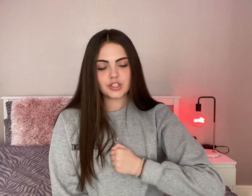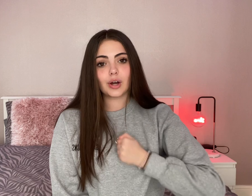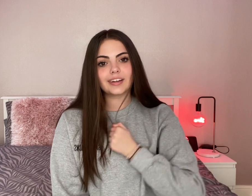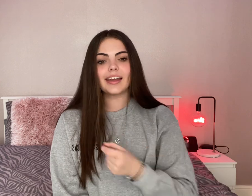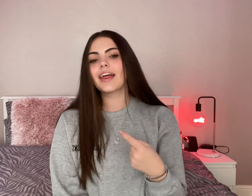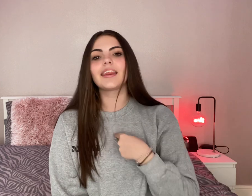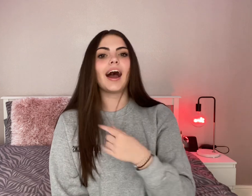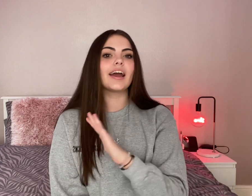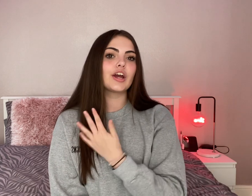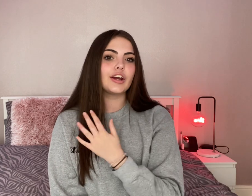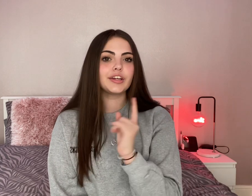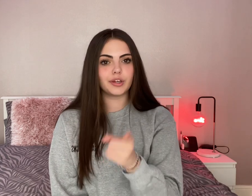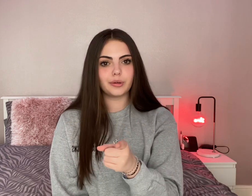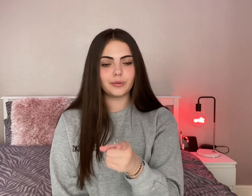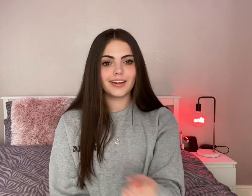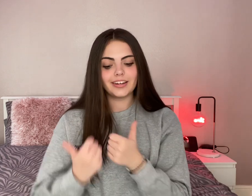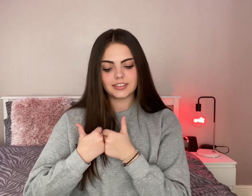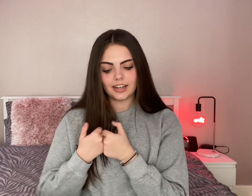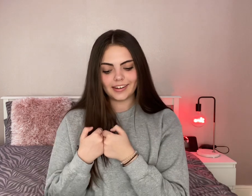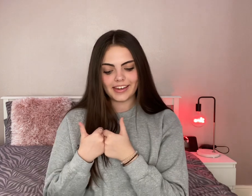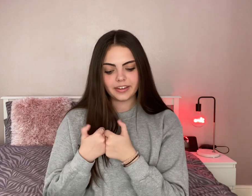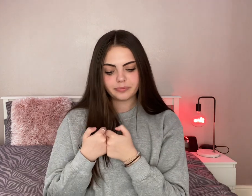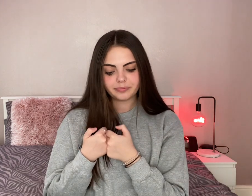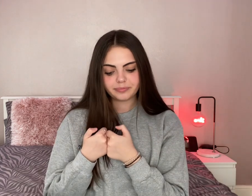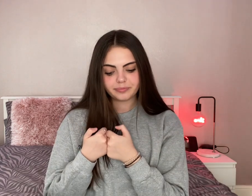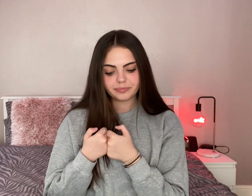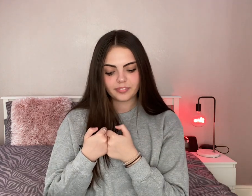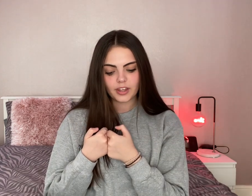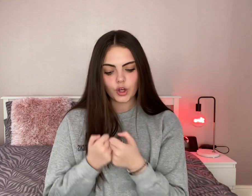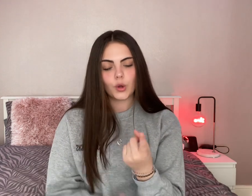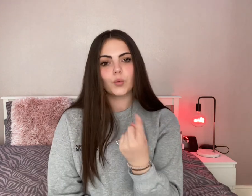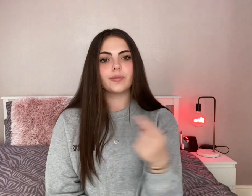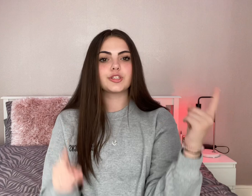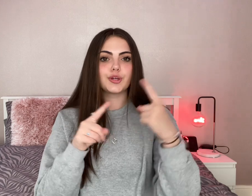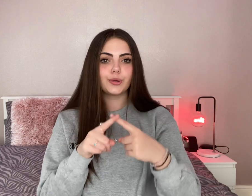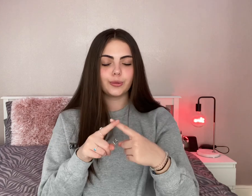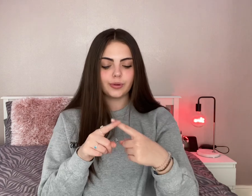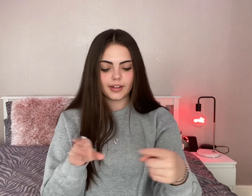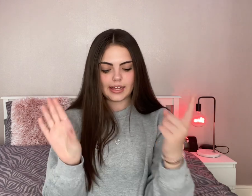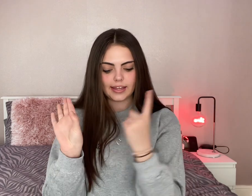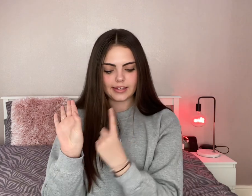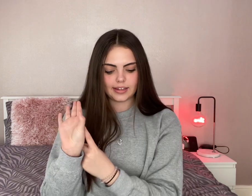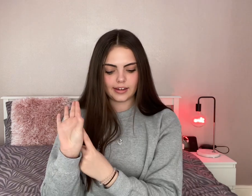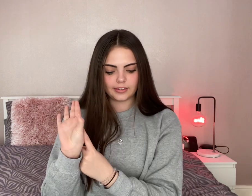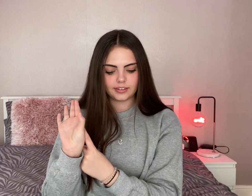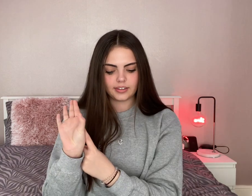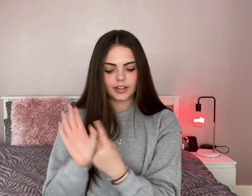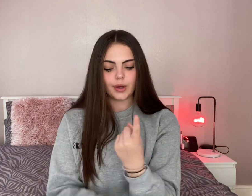sorry that I hurt you, darling. We were too young. We